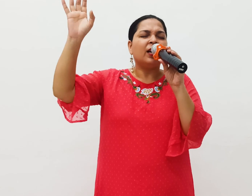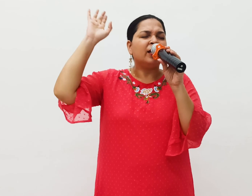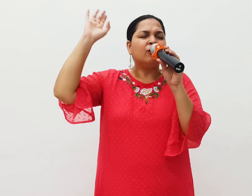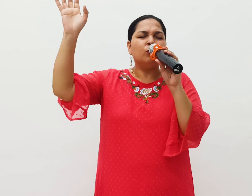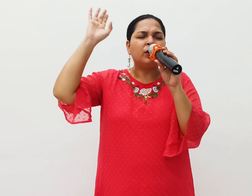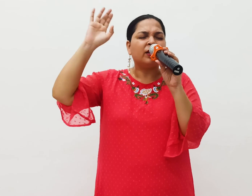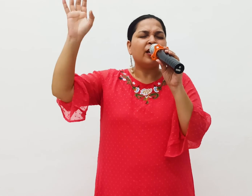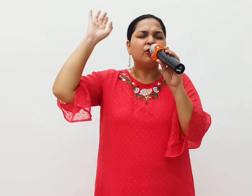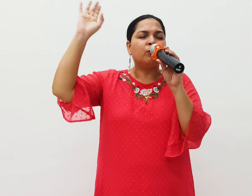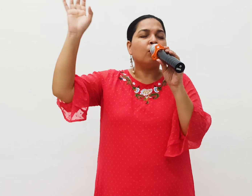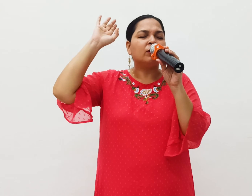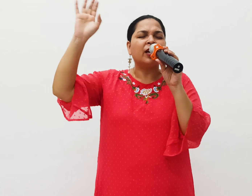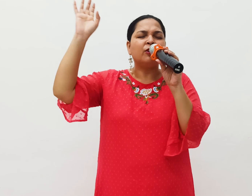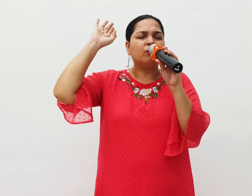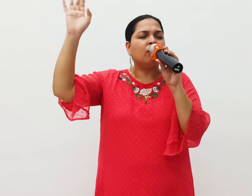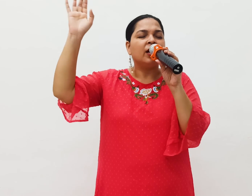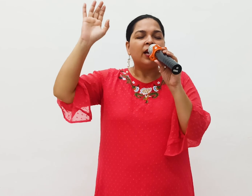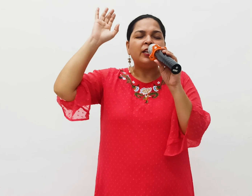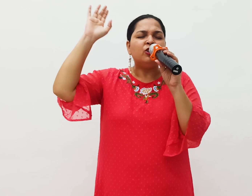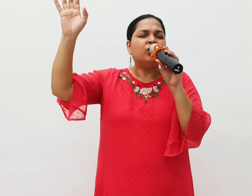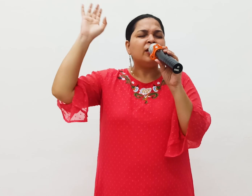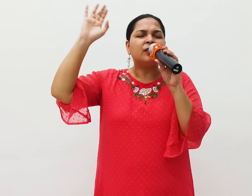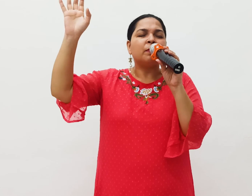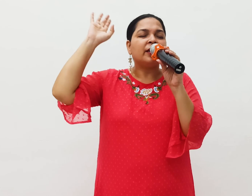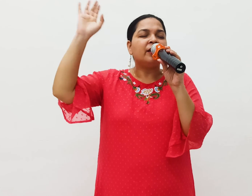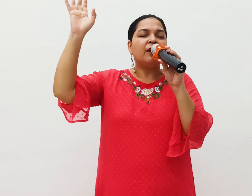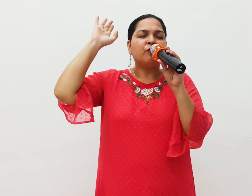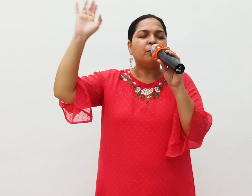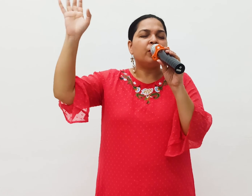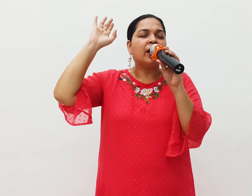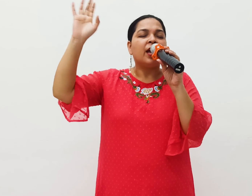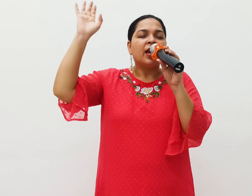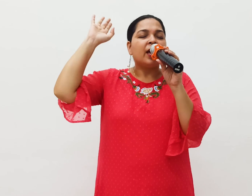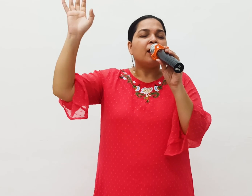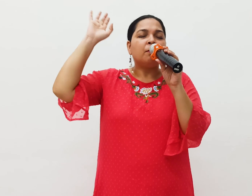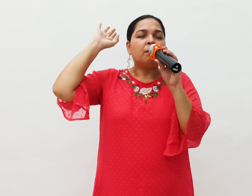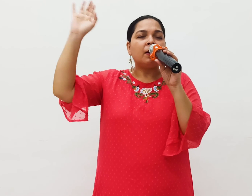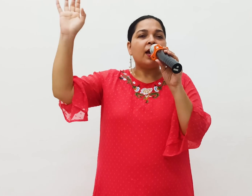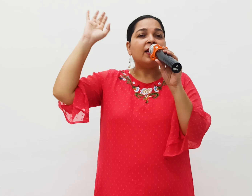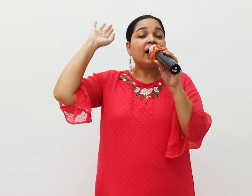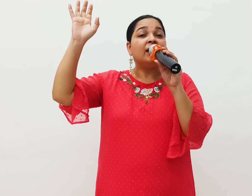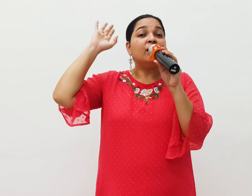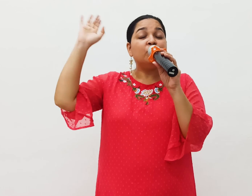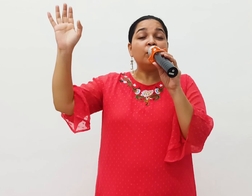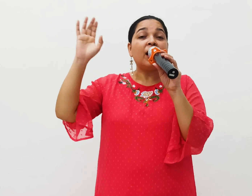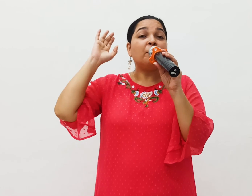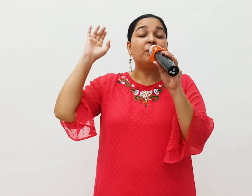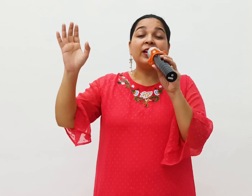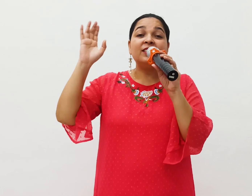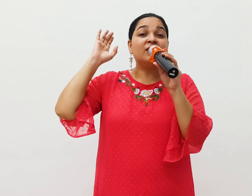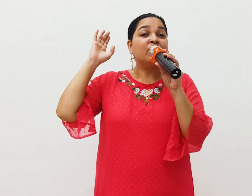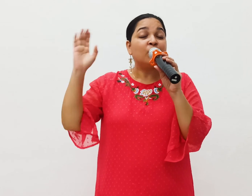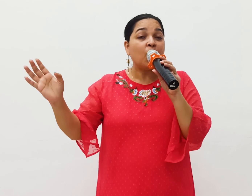bold. Hallelujah. Thank you, Lord. Thank you, Lord. In Jesus' mighty name we pray. Amen.